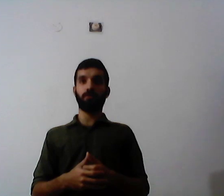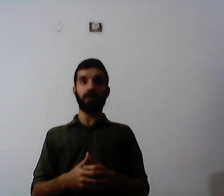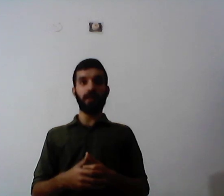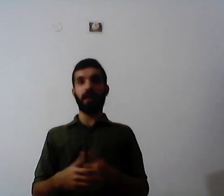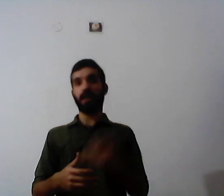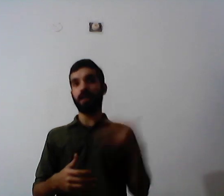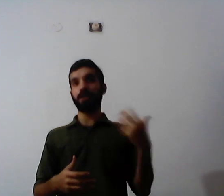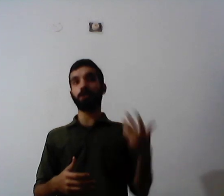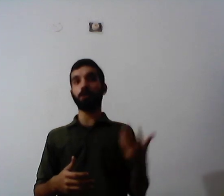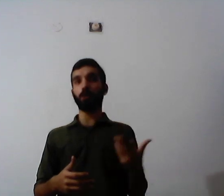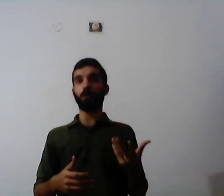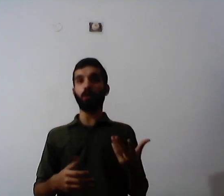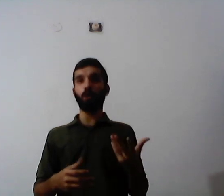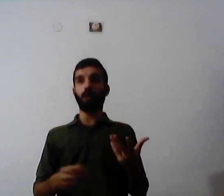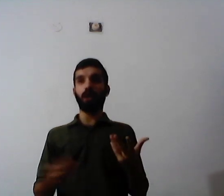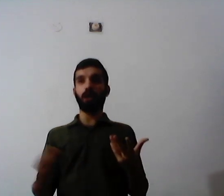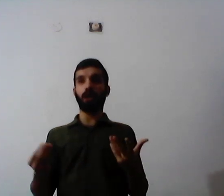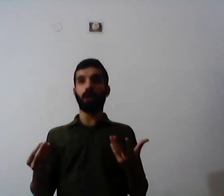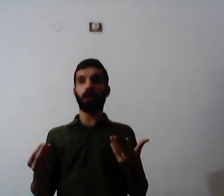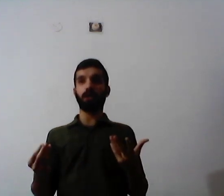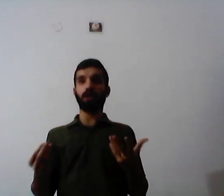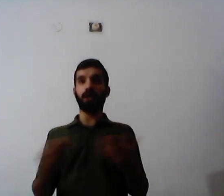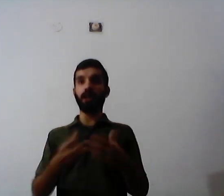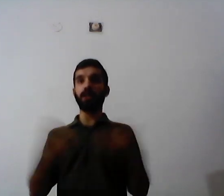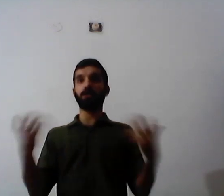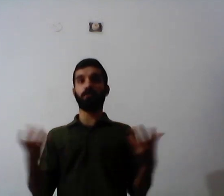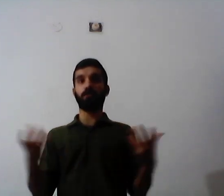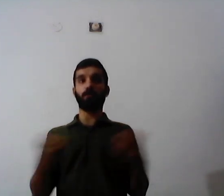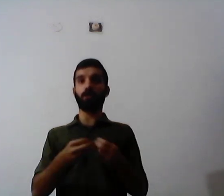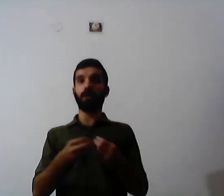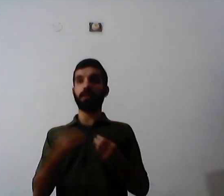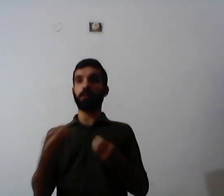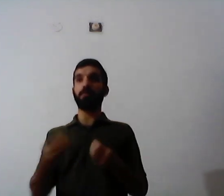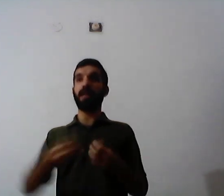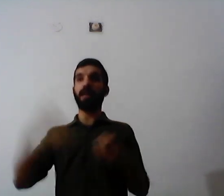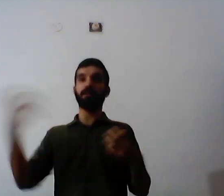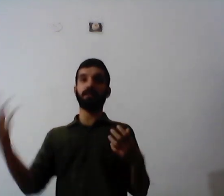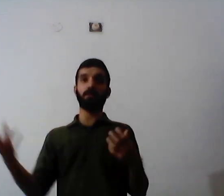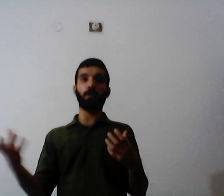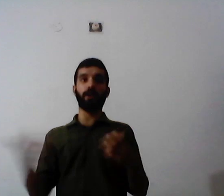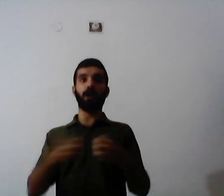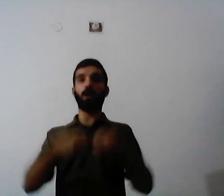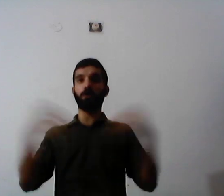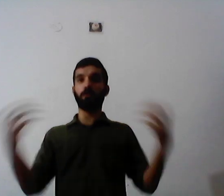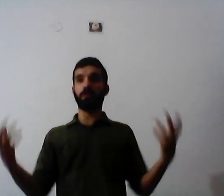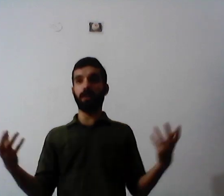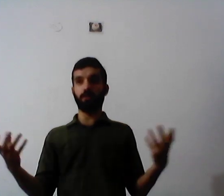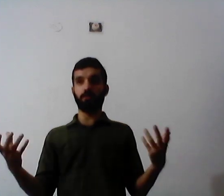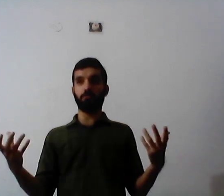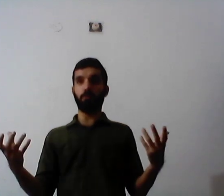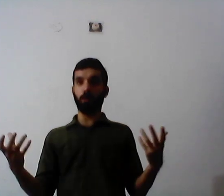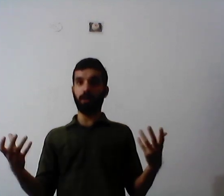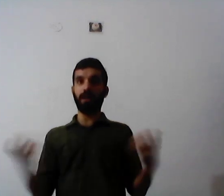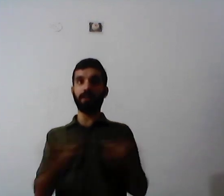Yeah, it is due to the release of or some gas is going out of that bottle, and that's